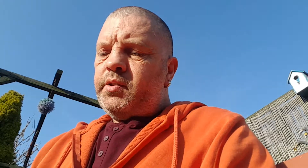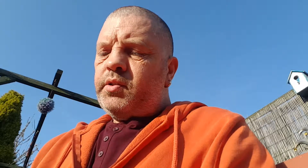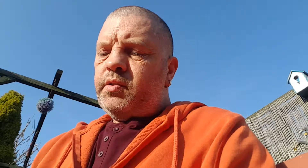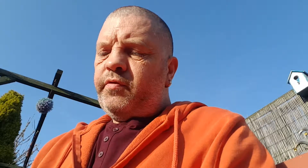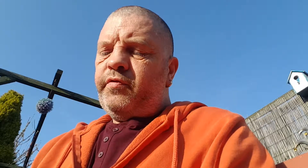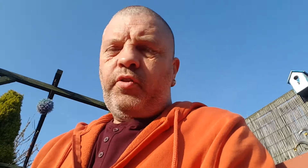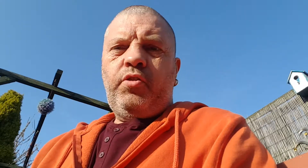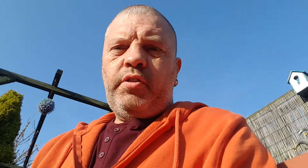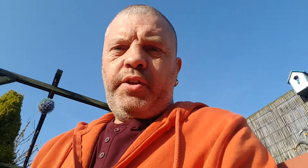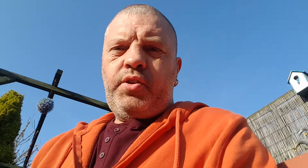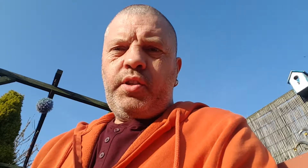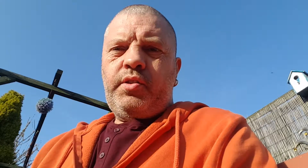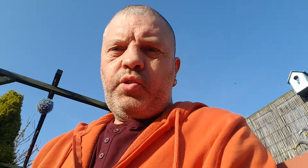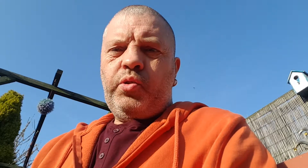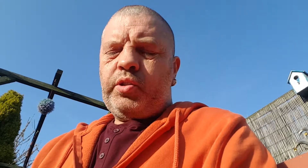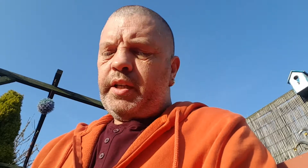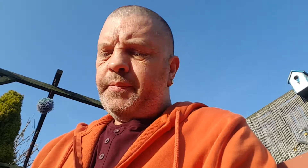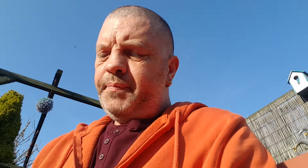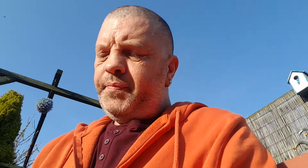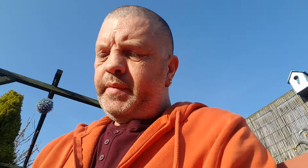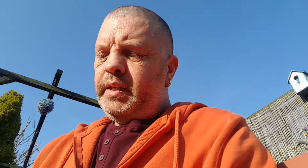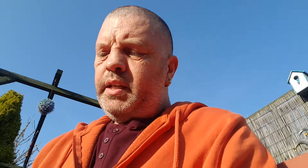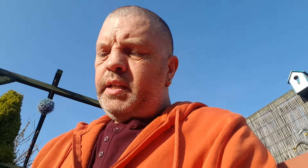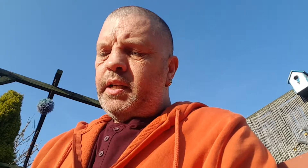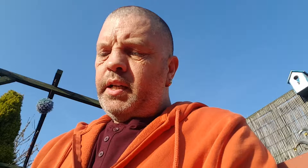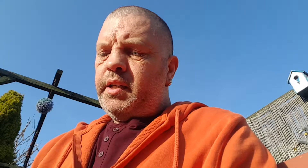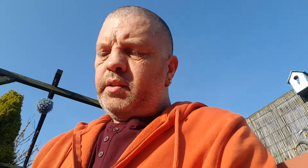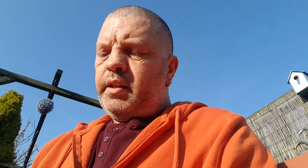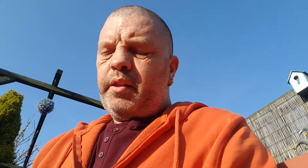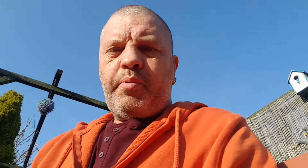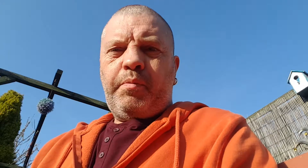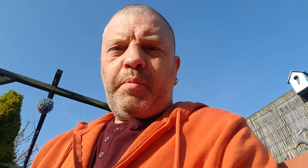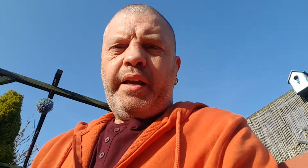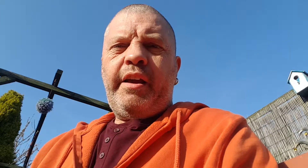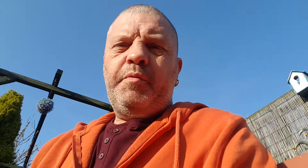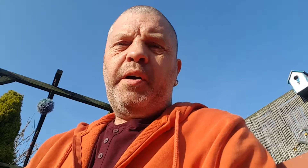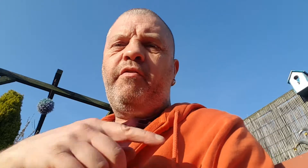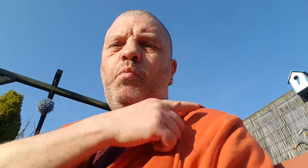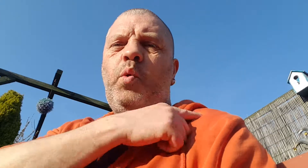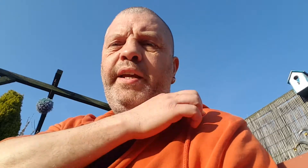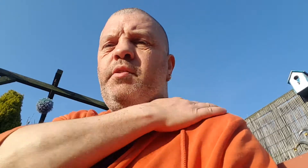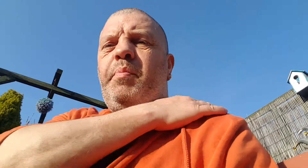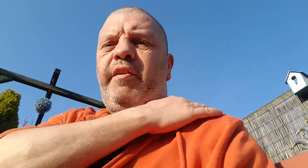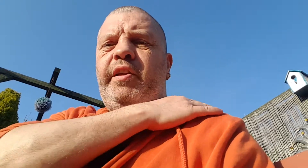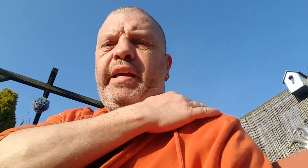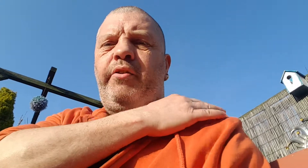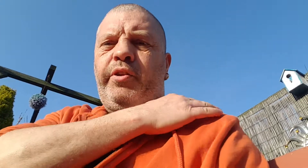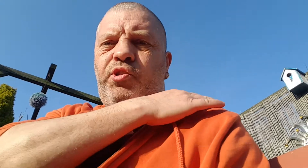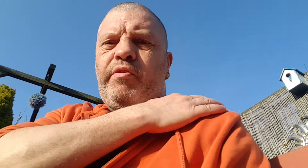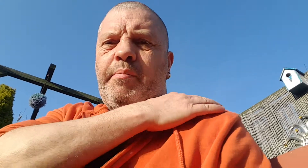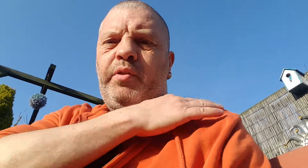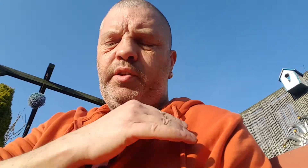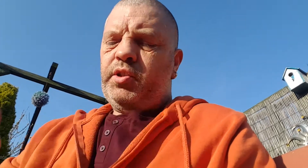It's 4 inches shorter. The other problem I have, apart from weight bearing down on a strap on this